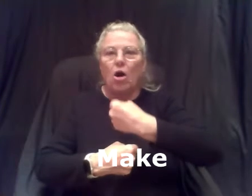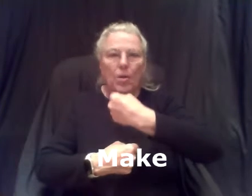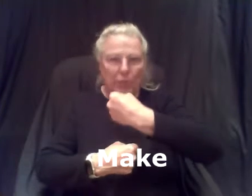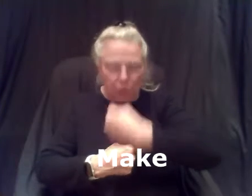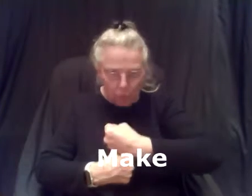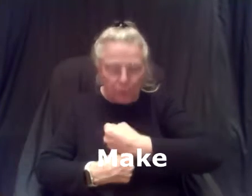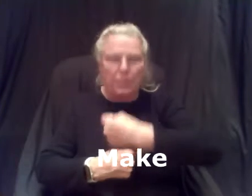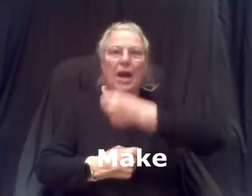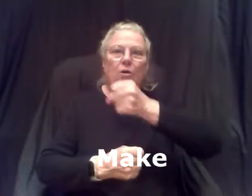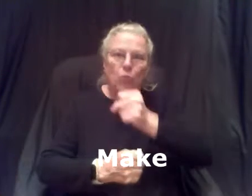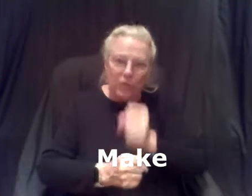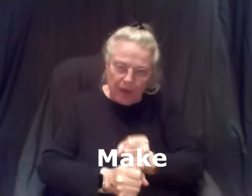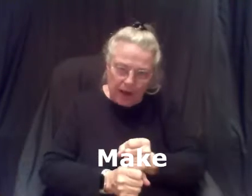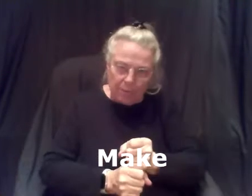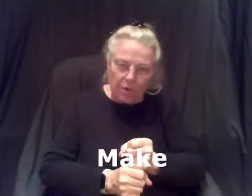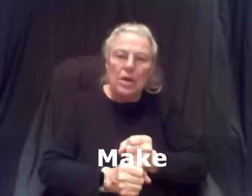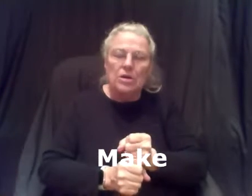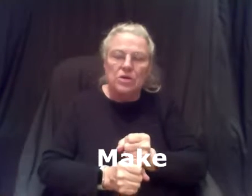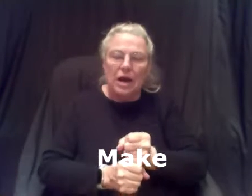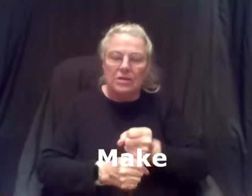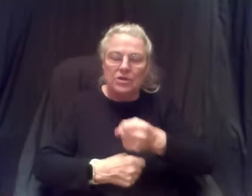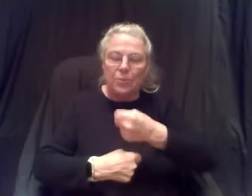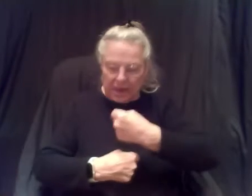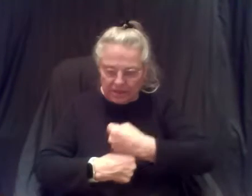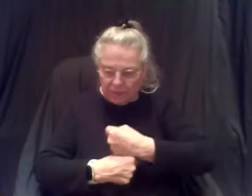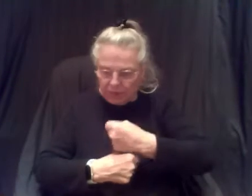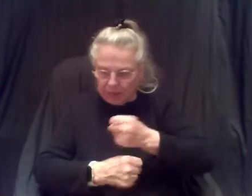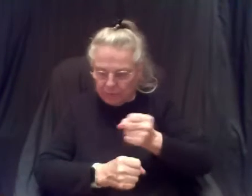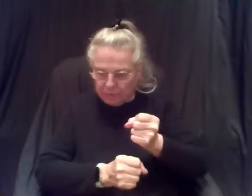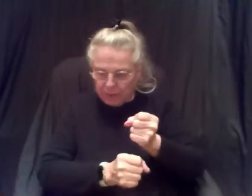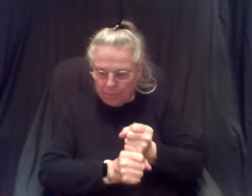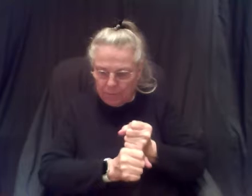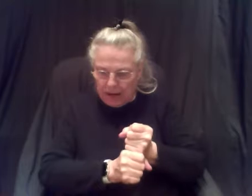carpenter would pound with a hammer to make something. Made.